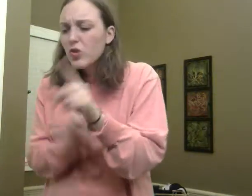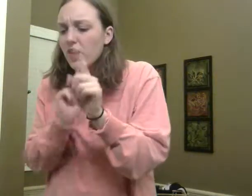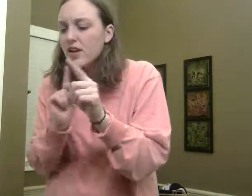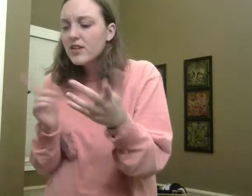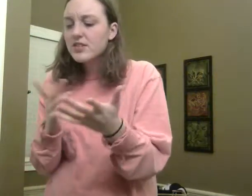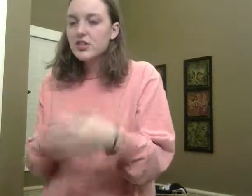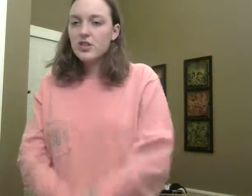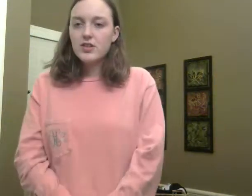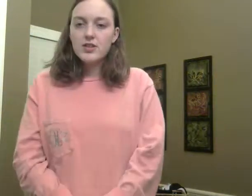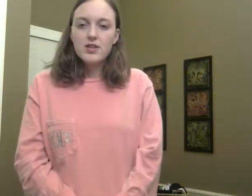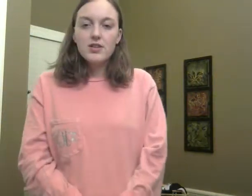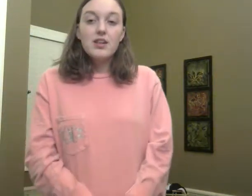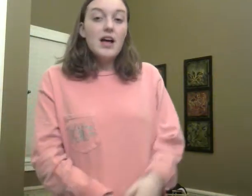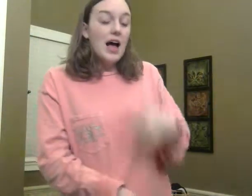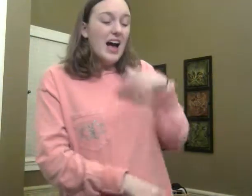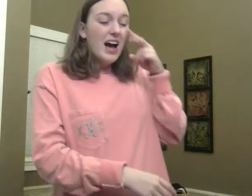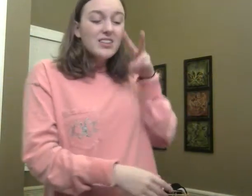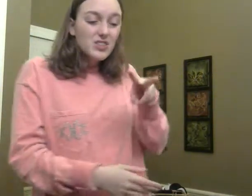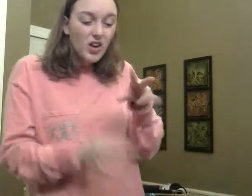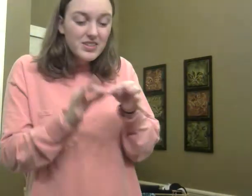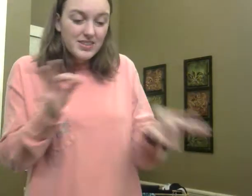I saw sentence 5, group